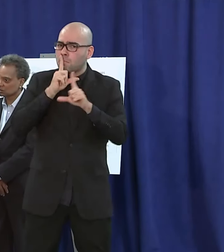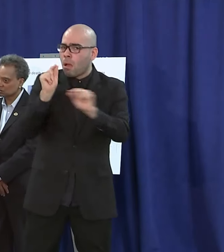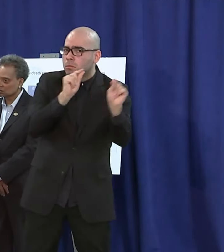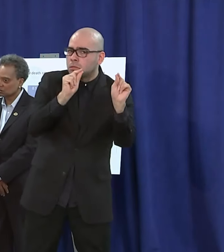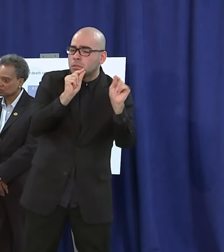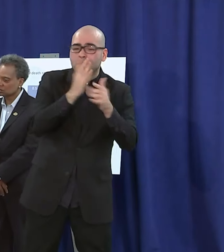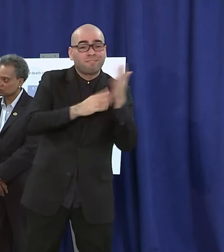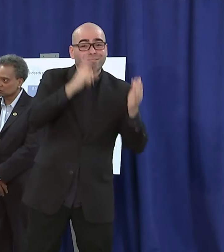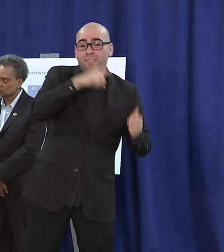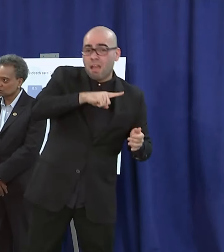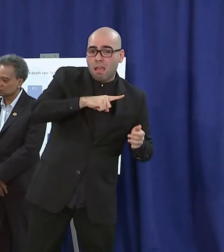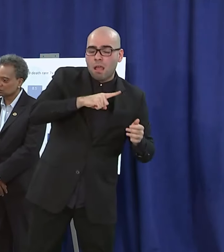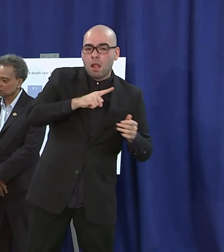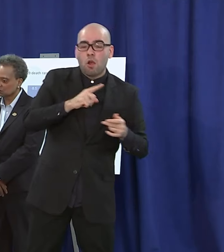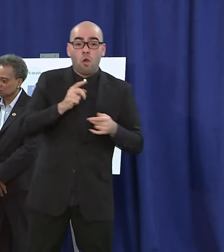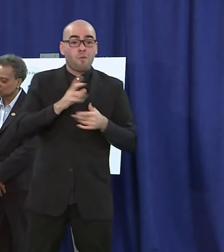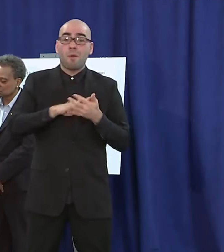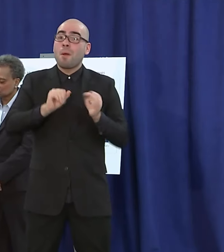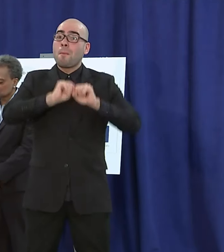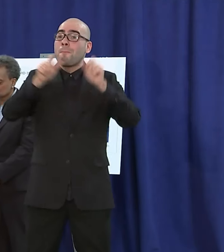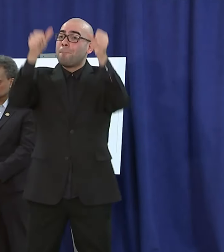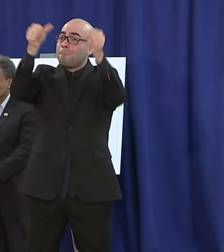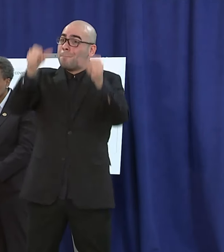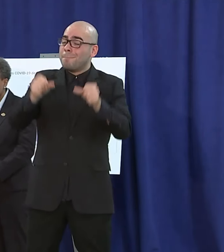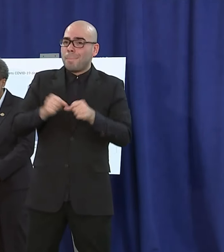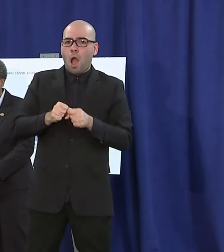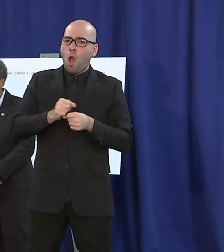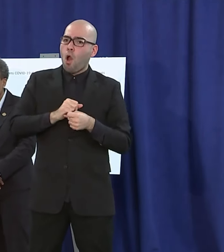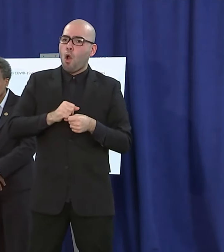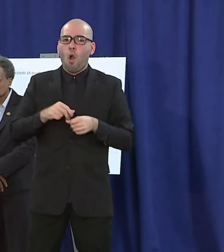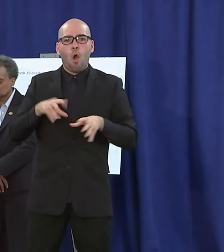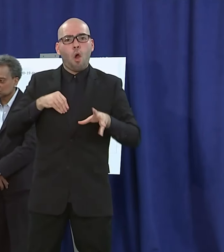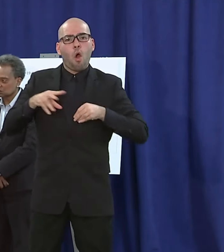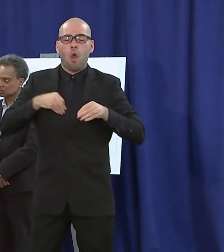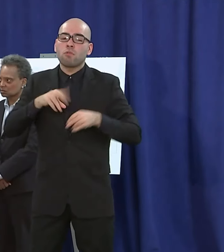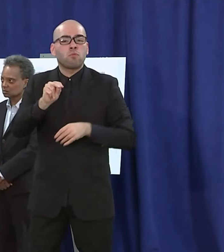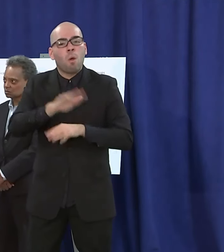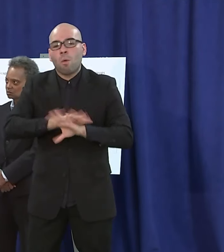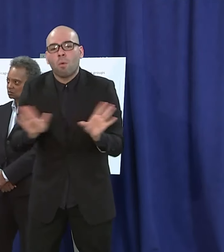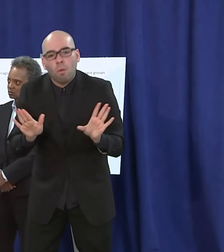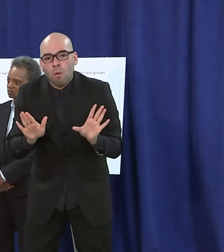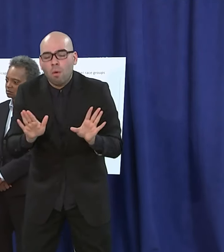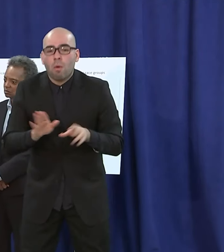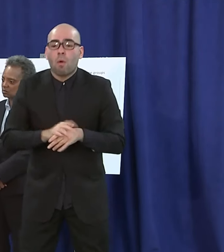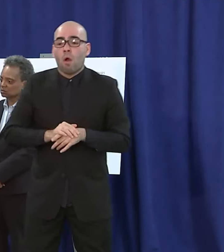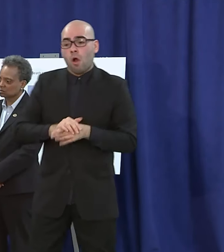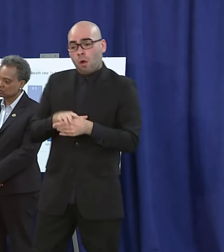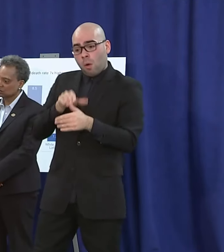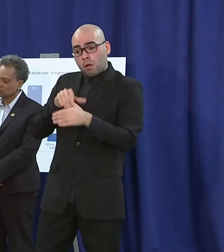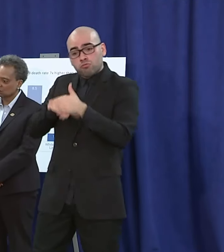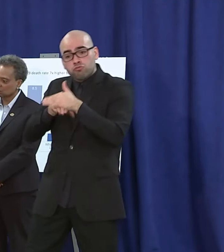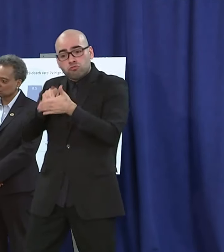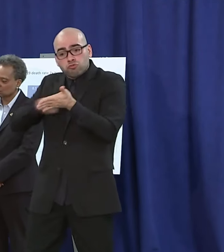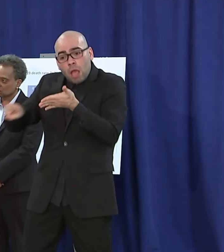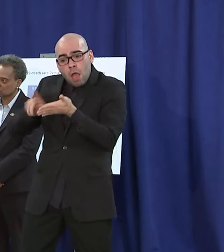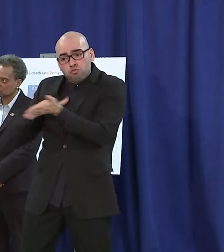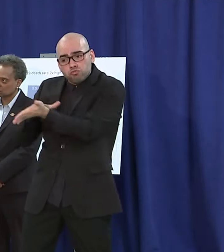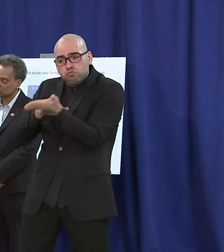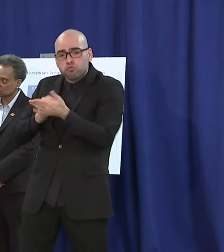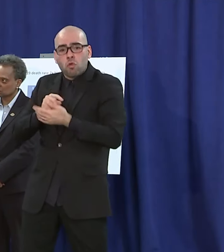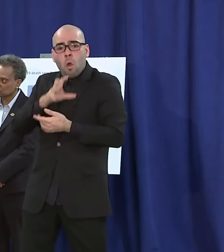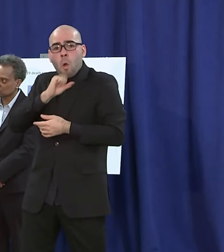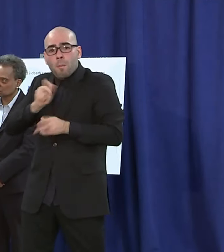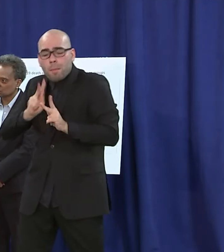share those with your neighbors, the elderly who may not have access to that information. And again, call out bad behavior. Like the mayor said, if there are